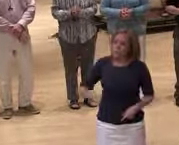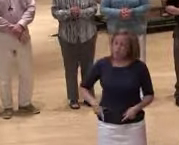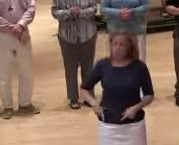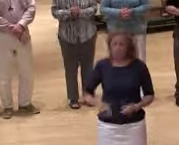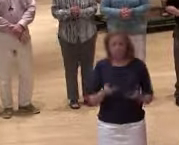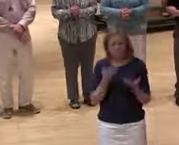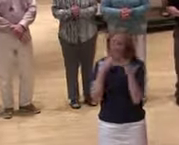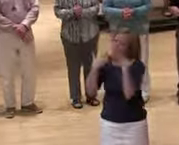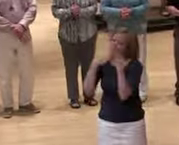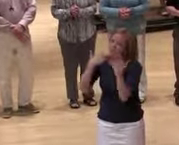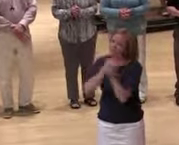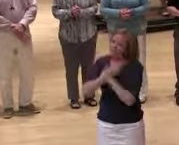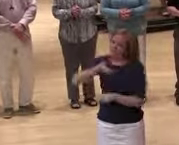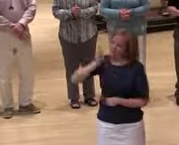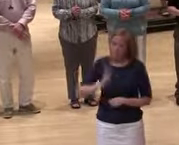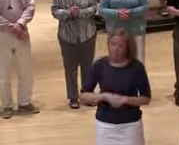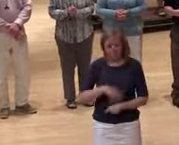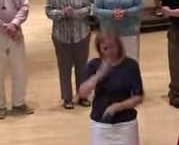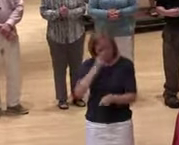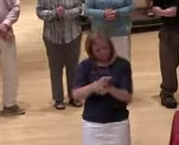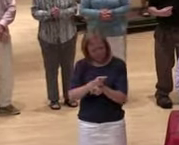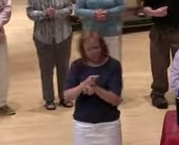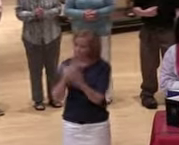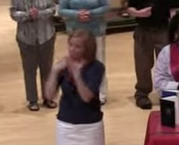Let's give thanks to our loving God.